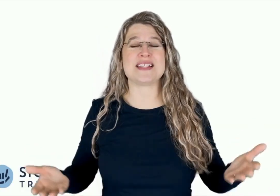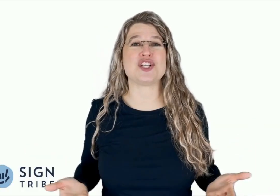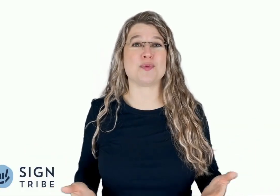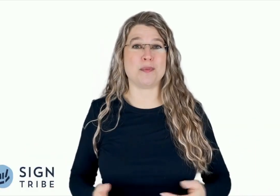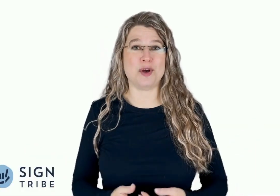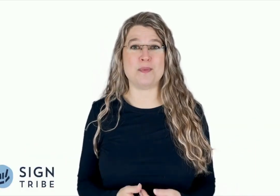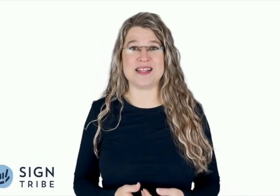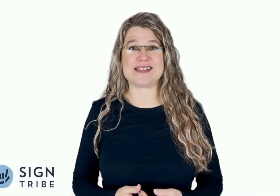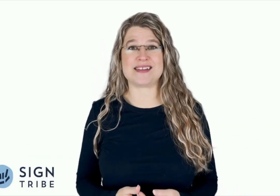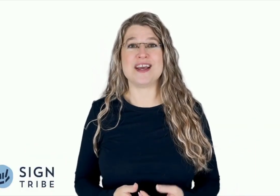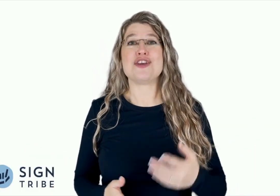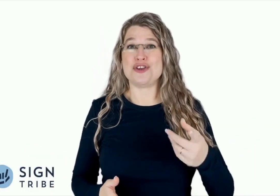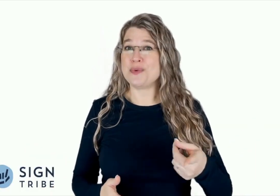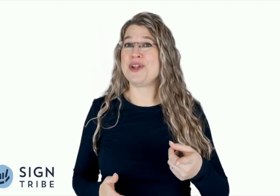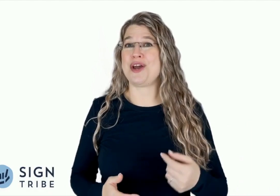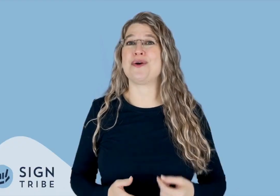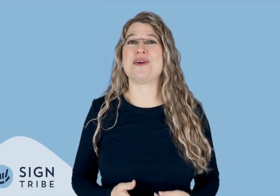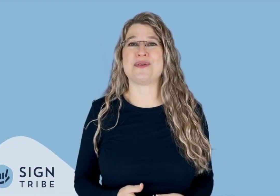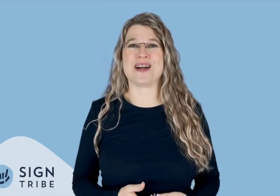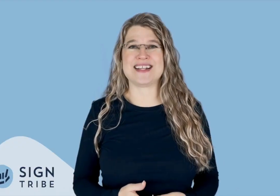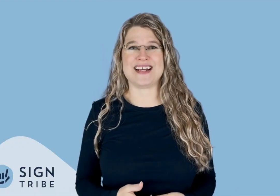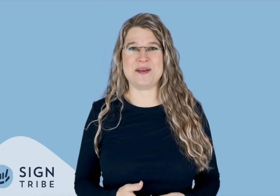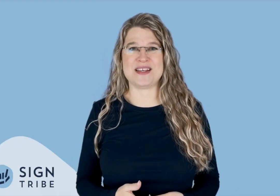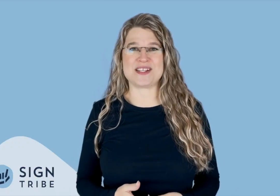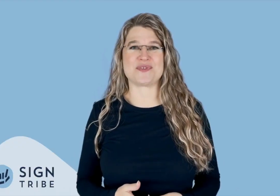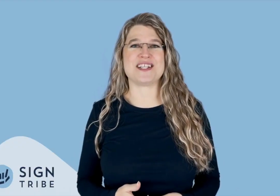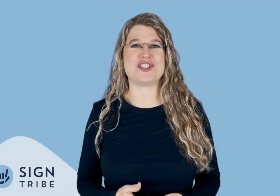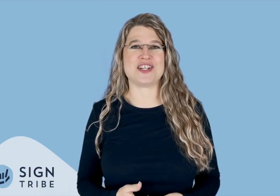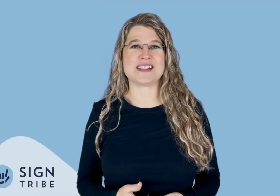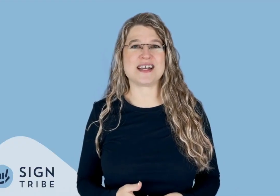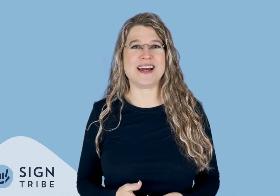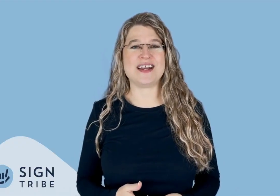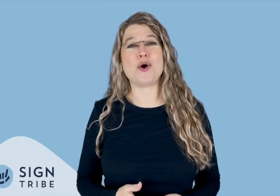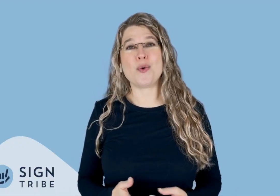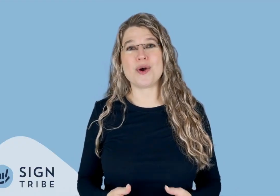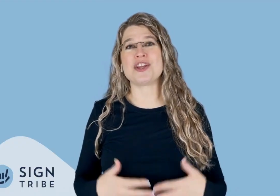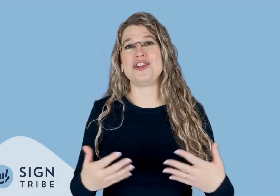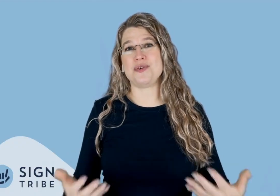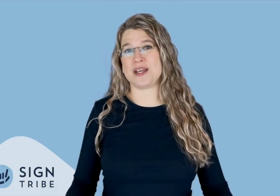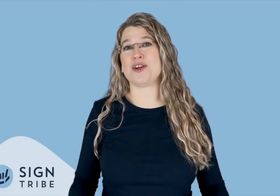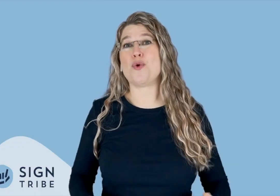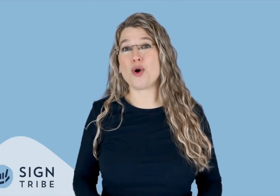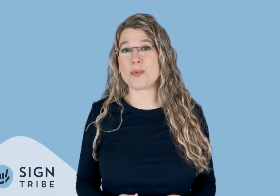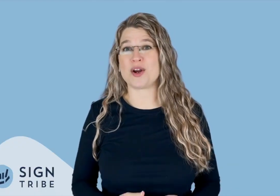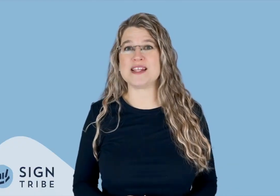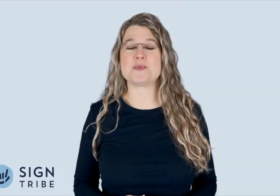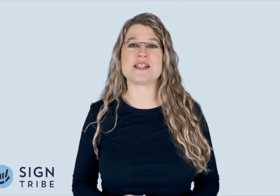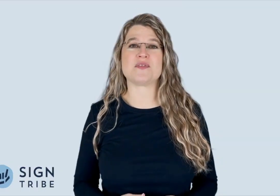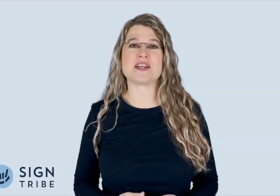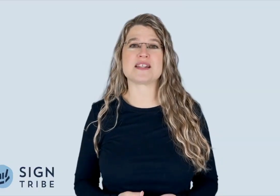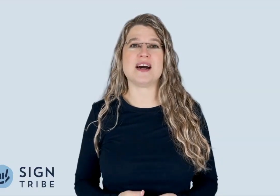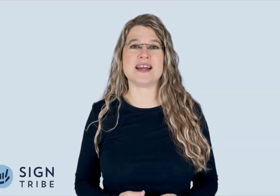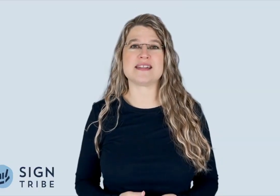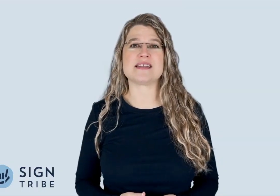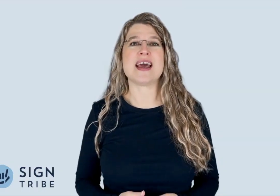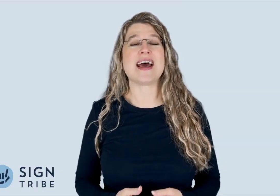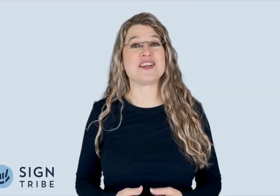teachable moments, you will know when the right time is for teaching a sign, or you can incorporate specific signs as you